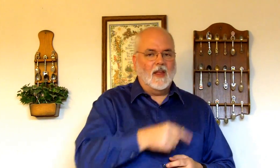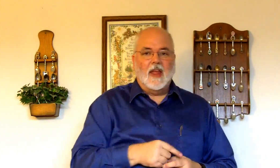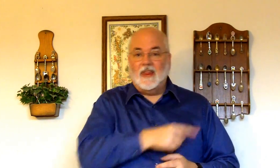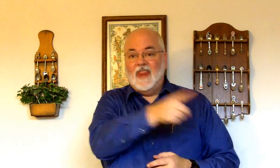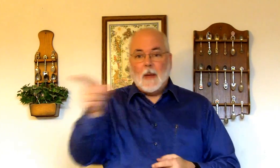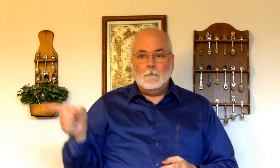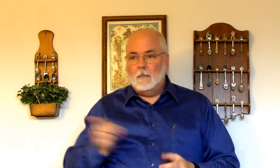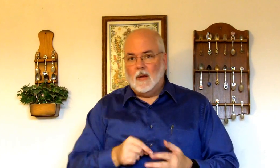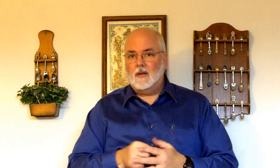Them.